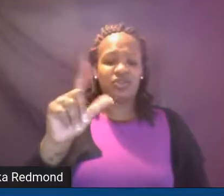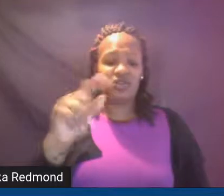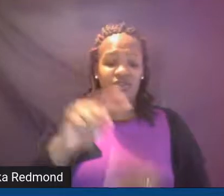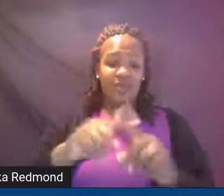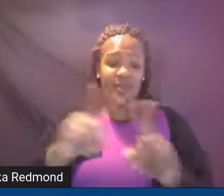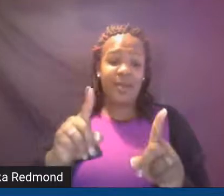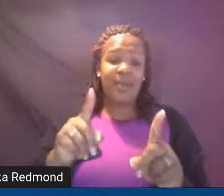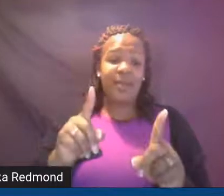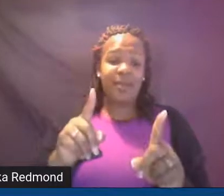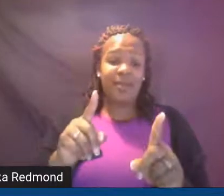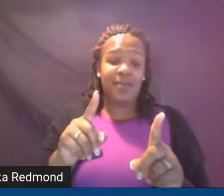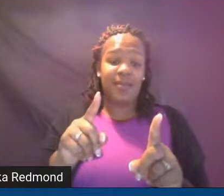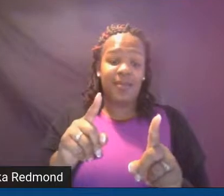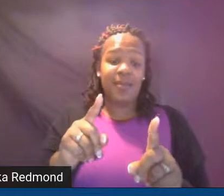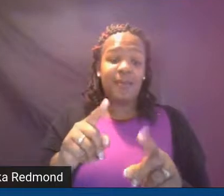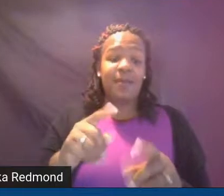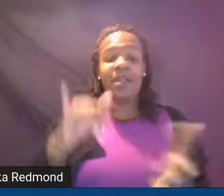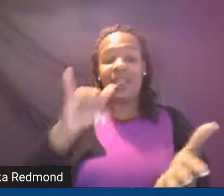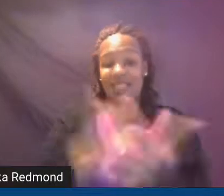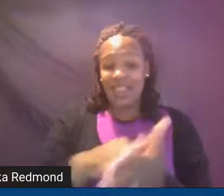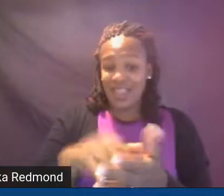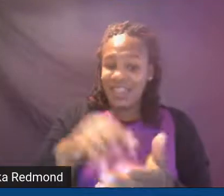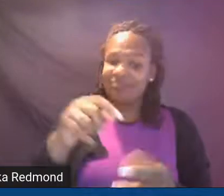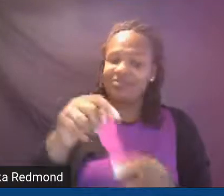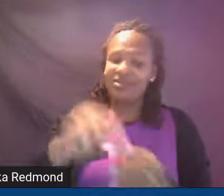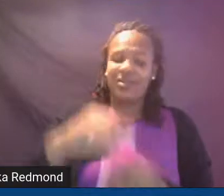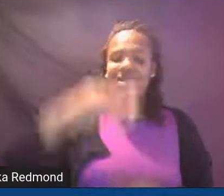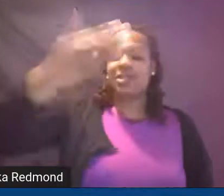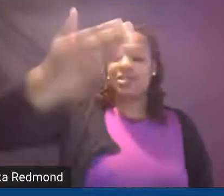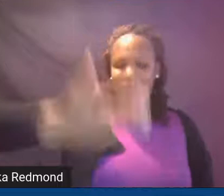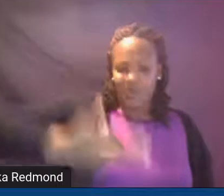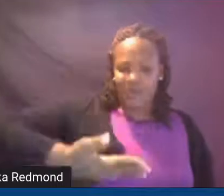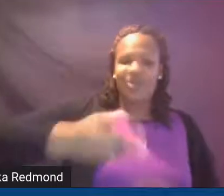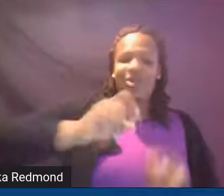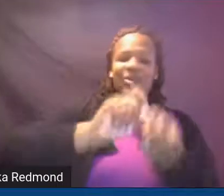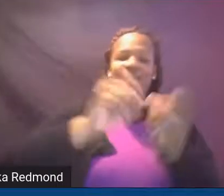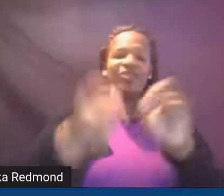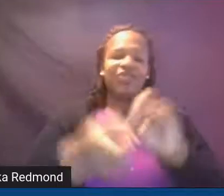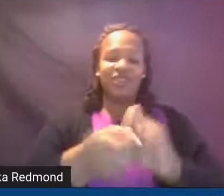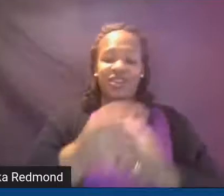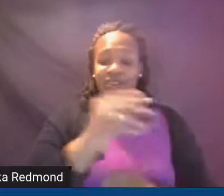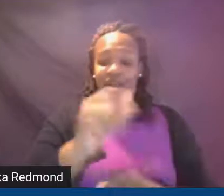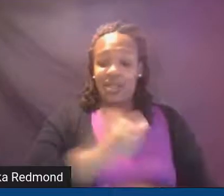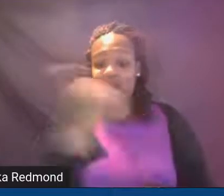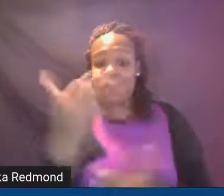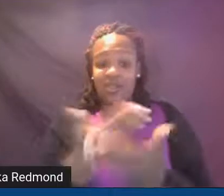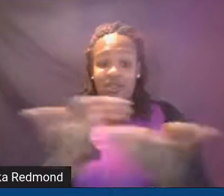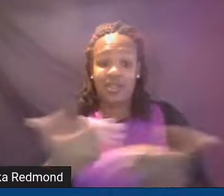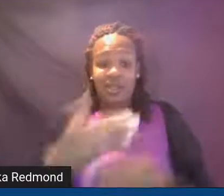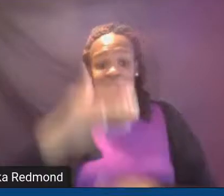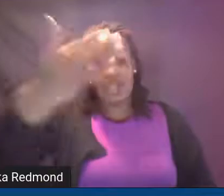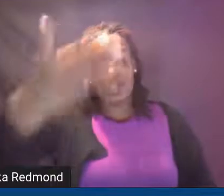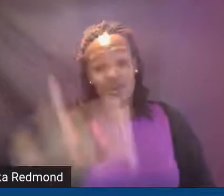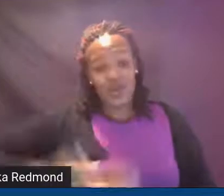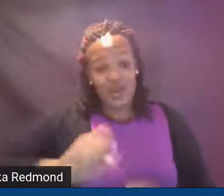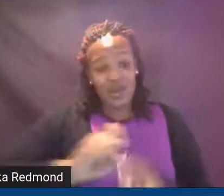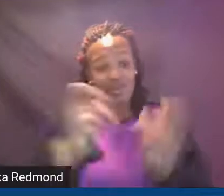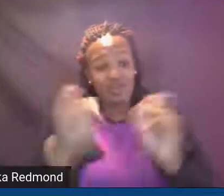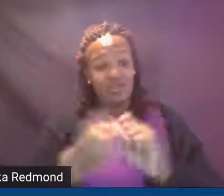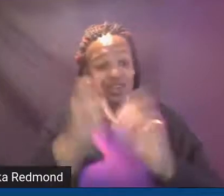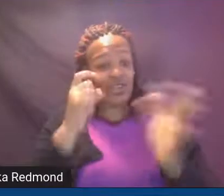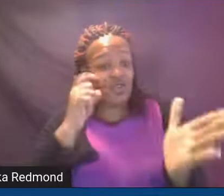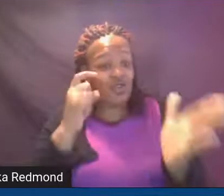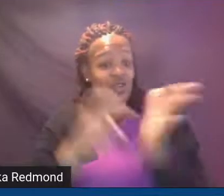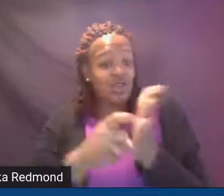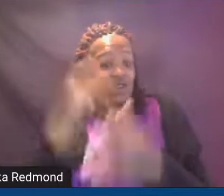industry, that to me is going to be a welcome change. And another thing that I think is also a welcome change has been the recognition that